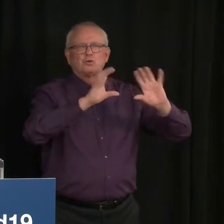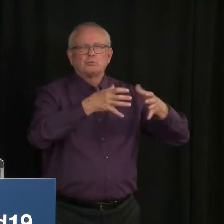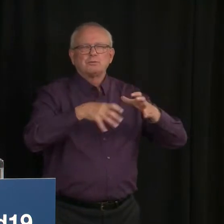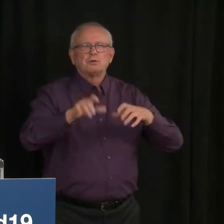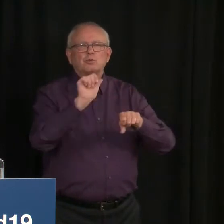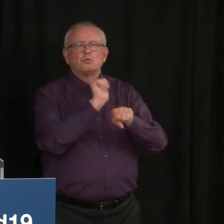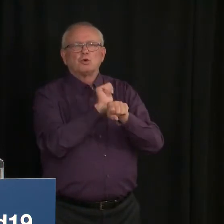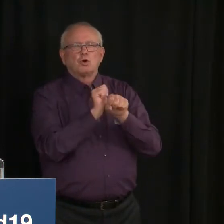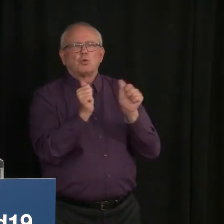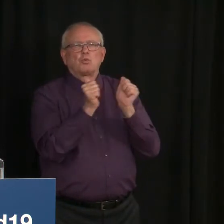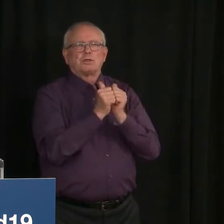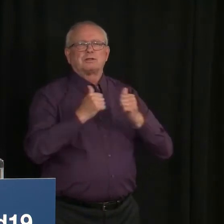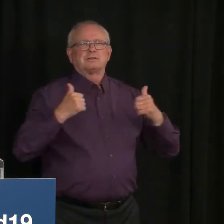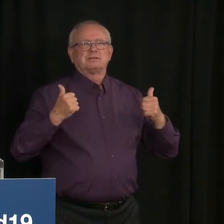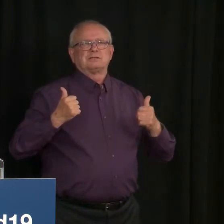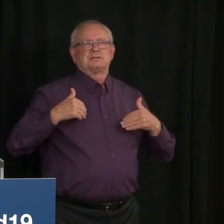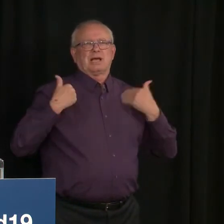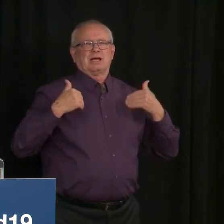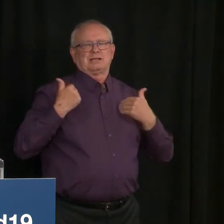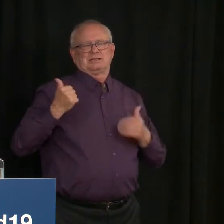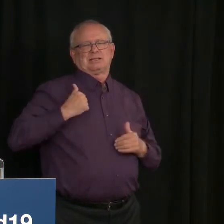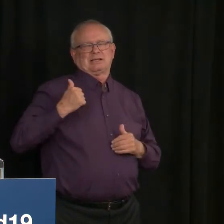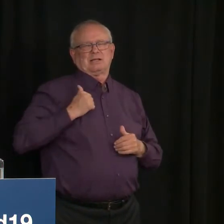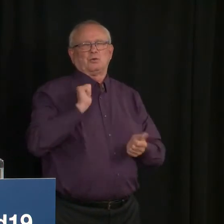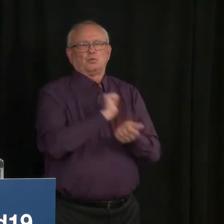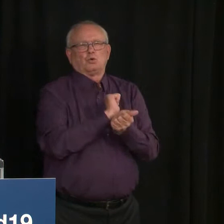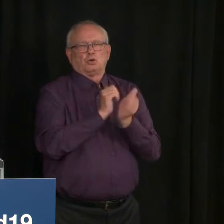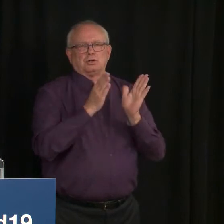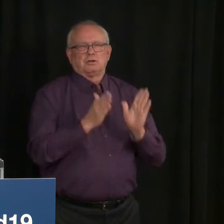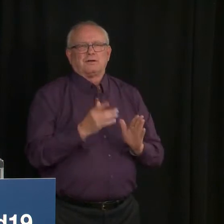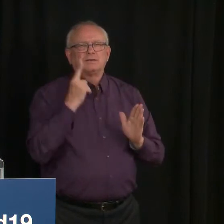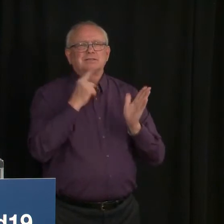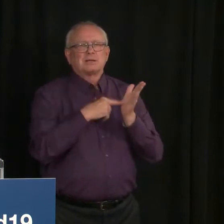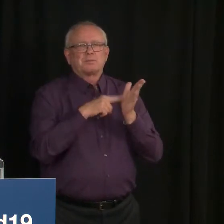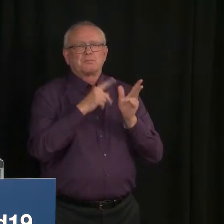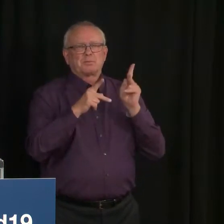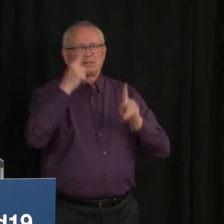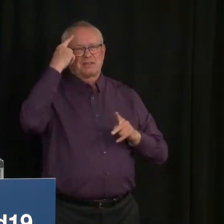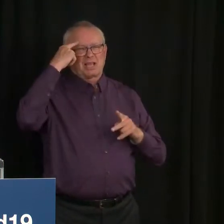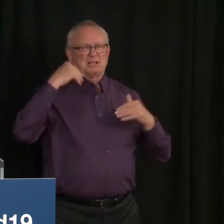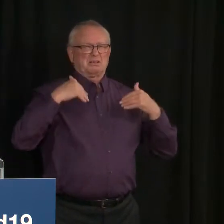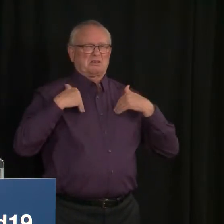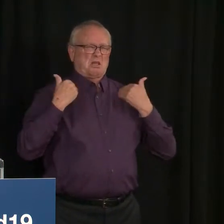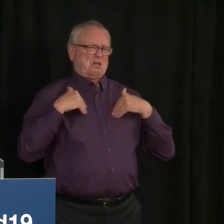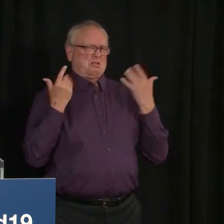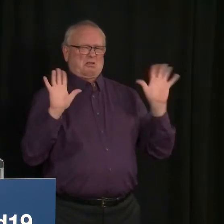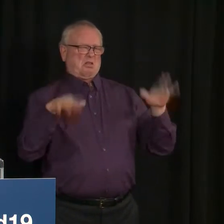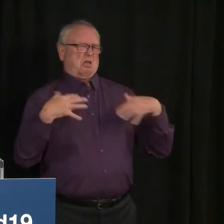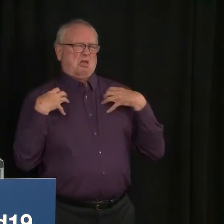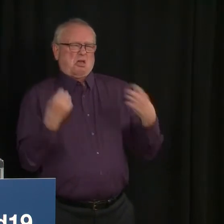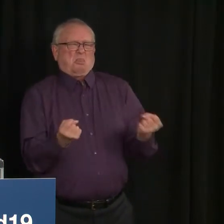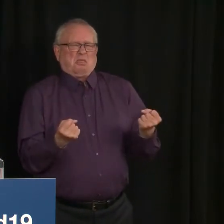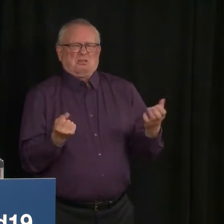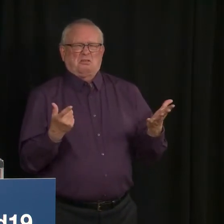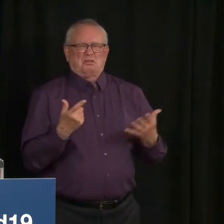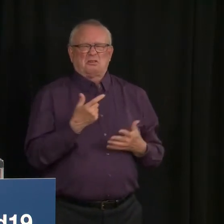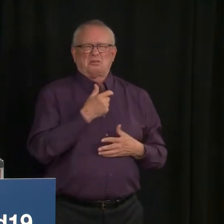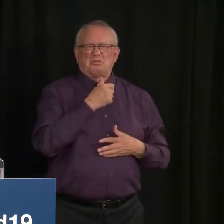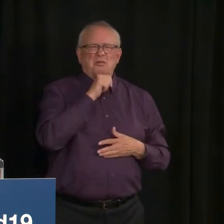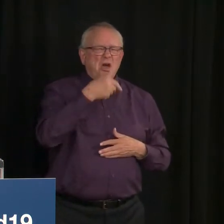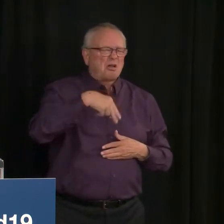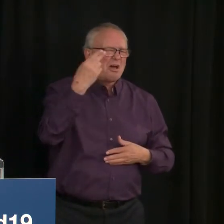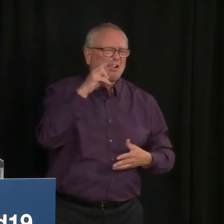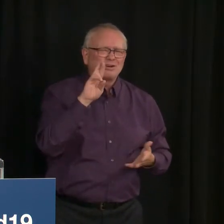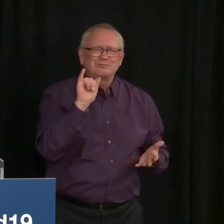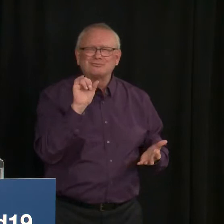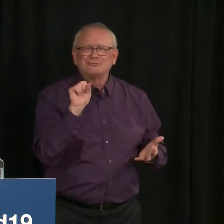Albertans. Sometimes people think that because they're younger, they're not personally at risk and don't necessarily see the urgency